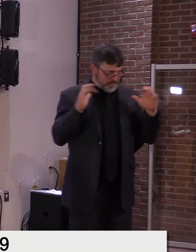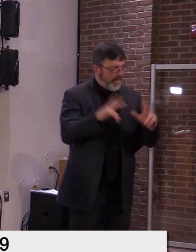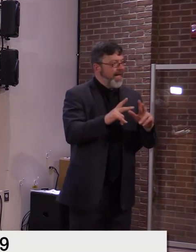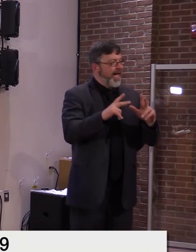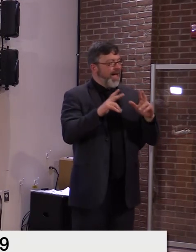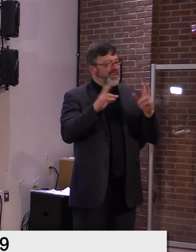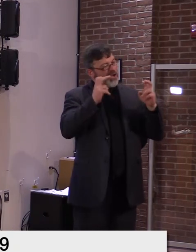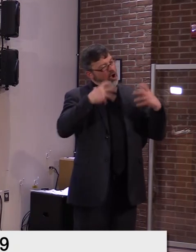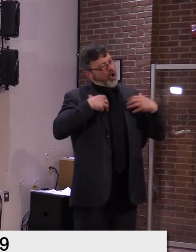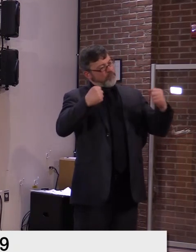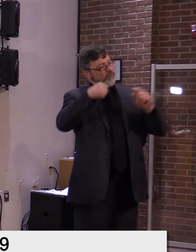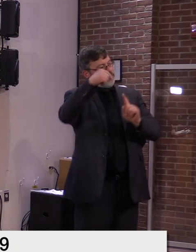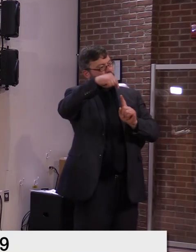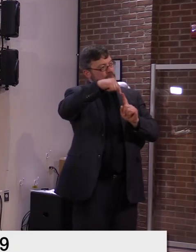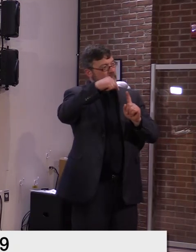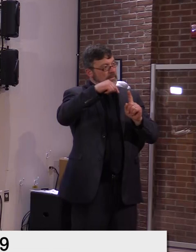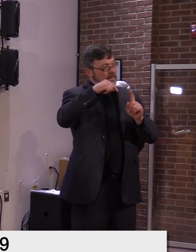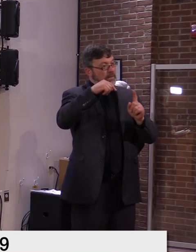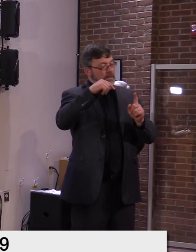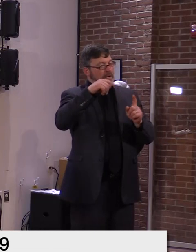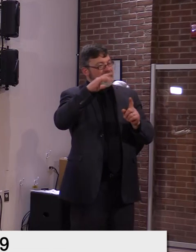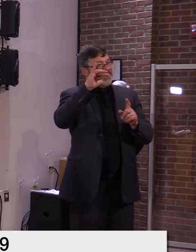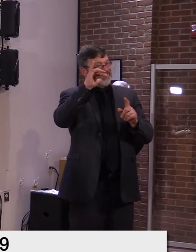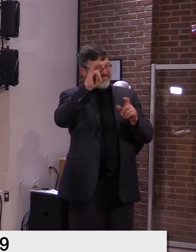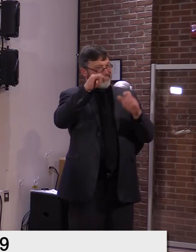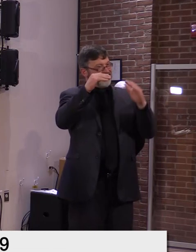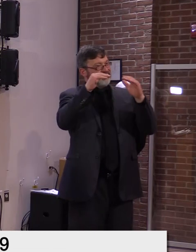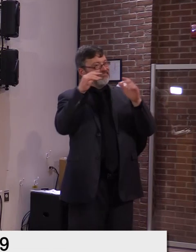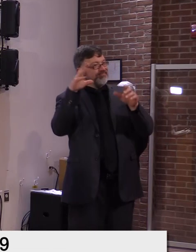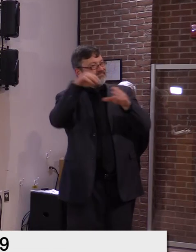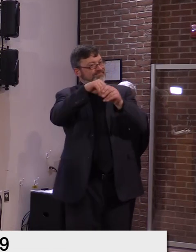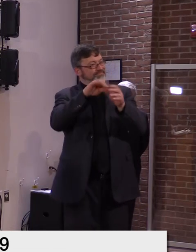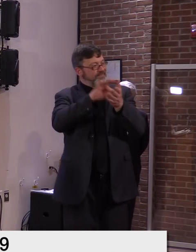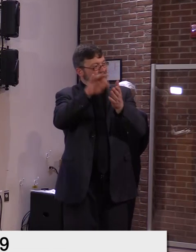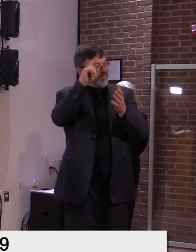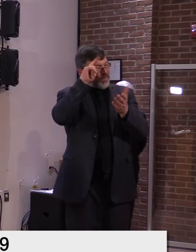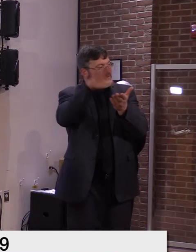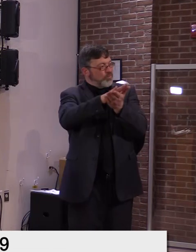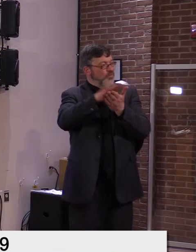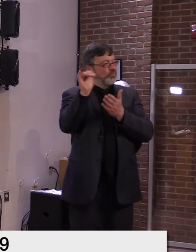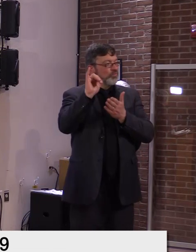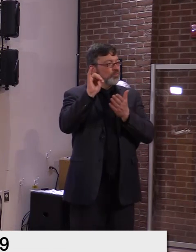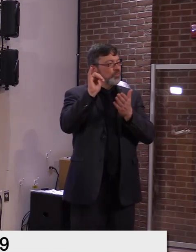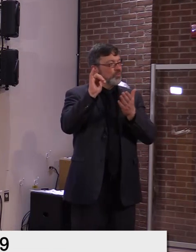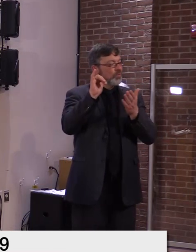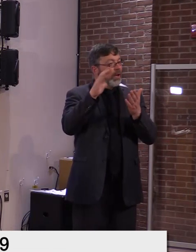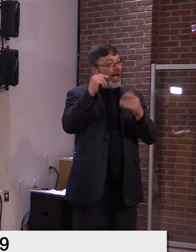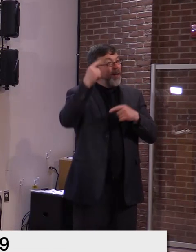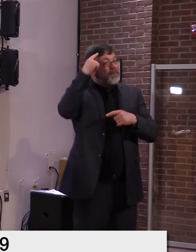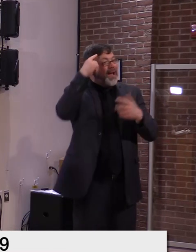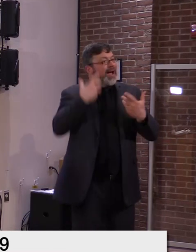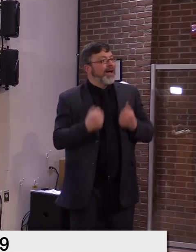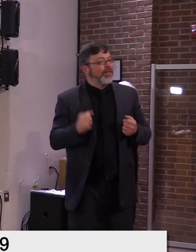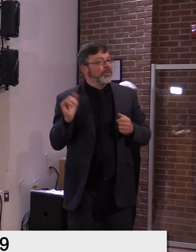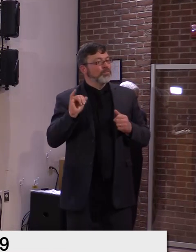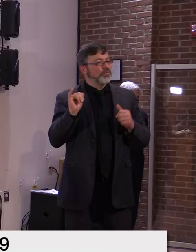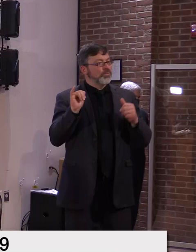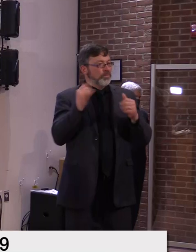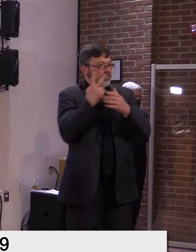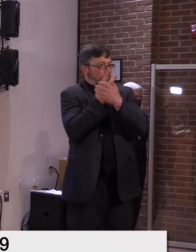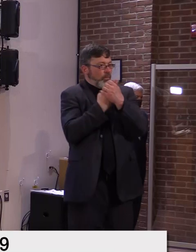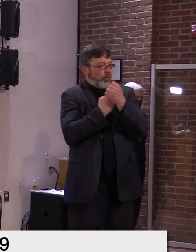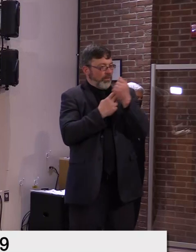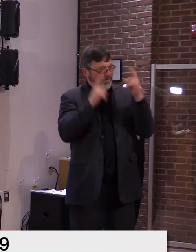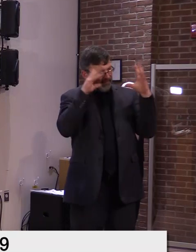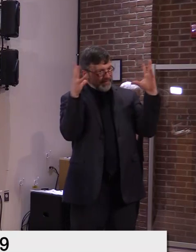critical. You'll hear sort of nationally that people are less focused on what's called learning loss and more on